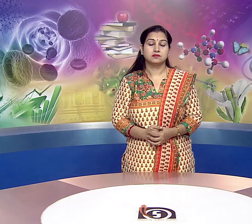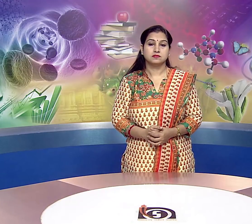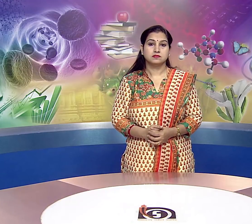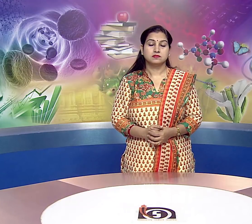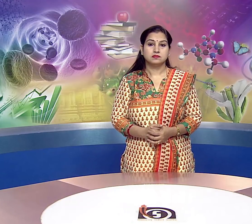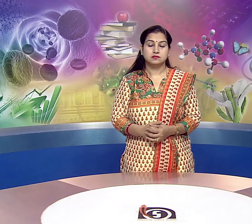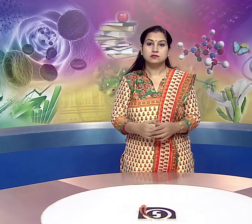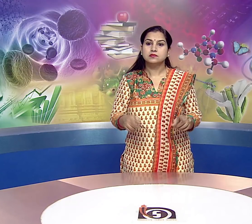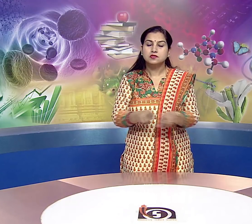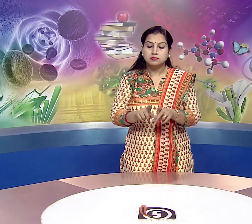extraordinary creature